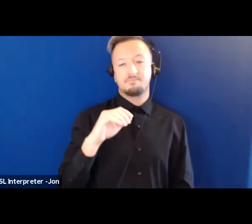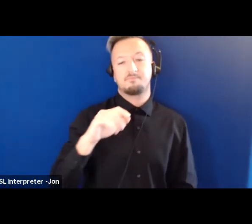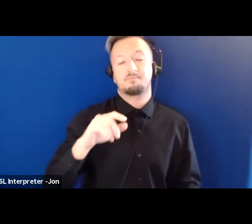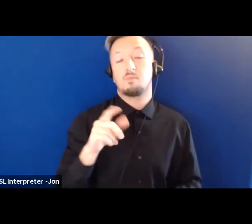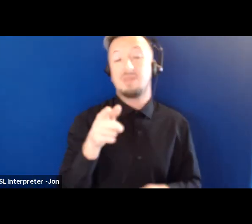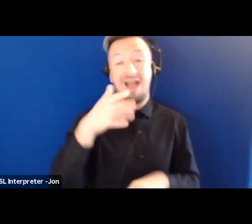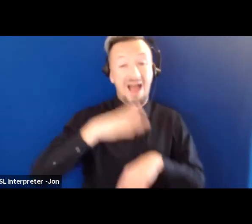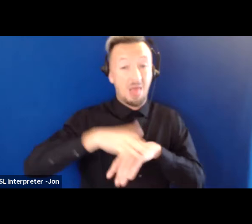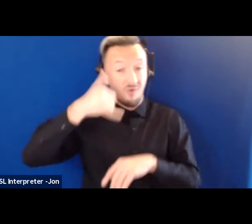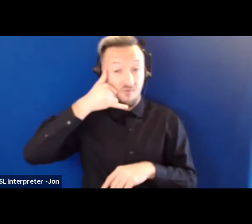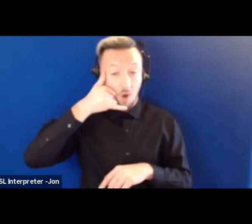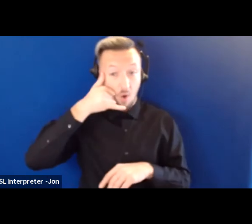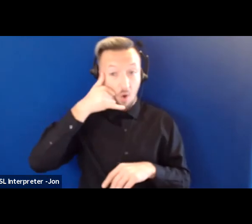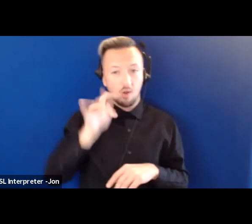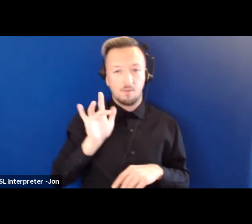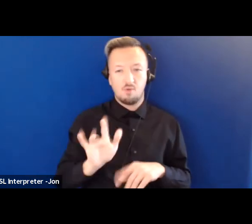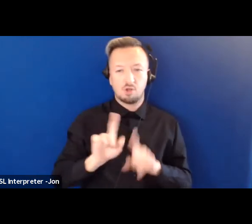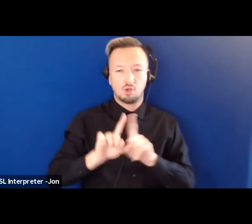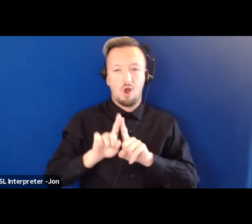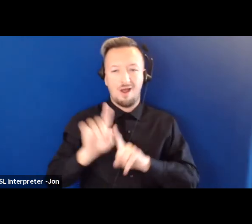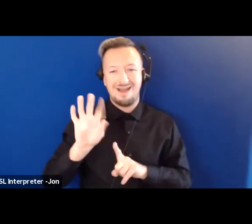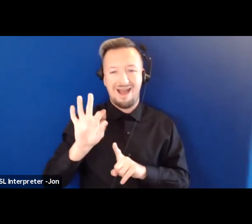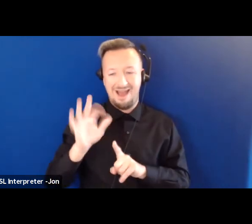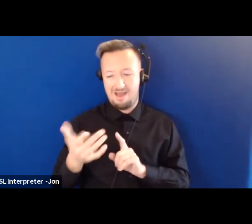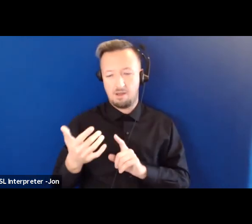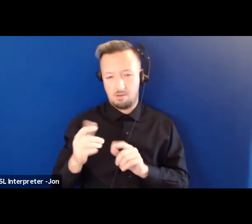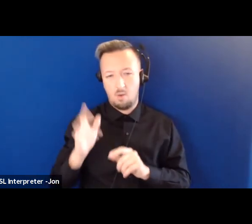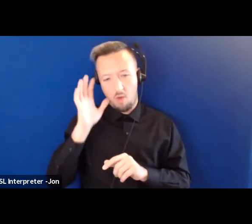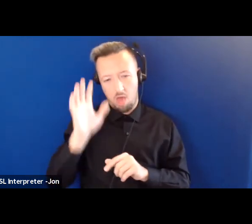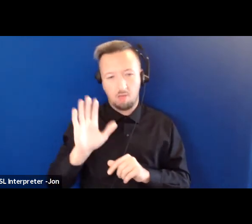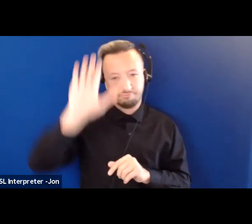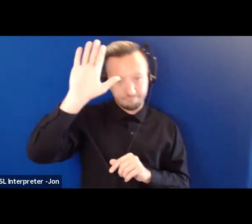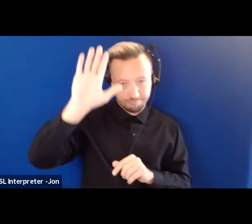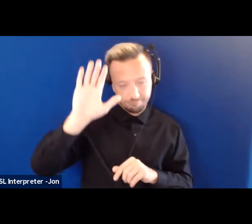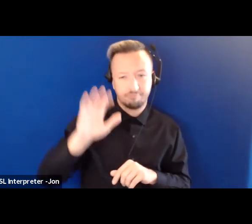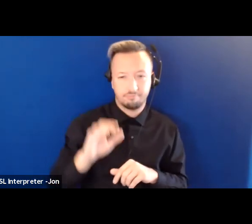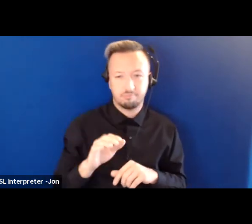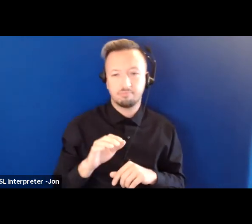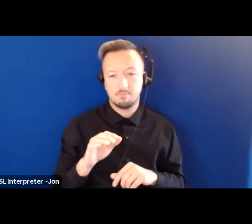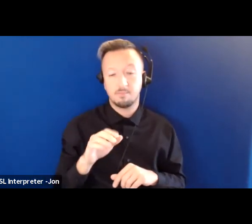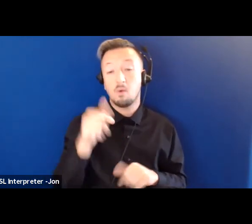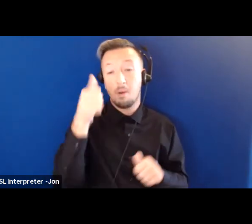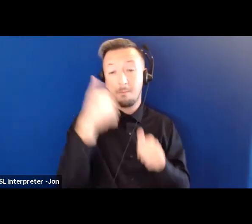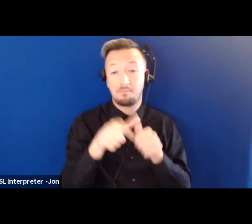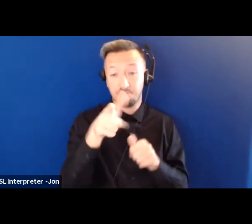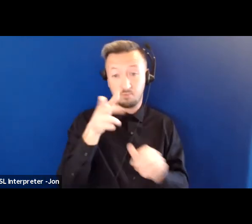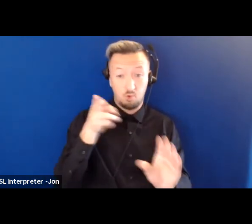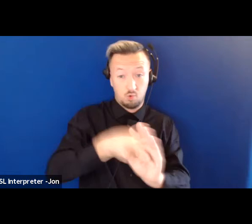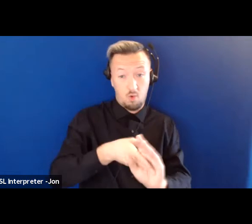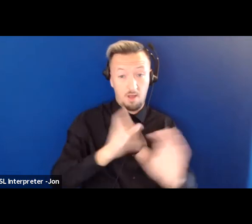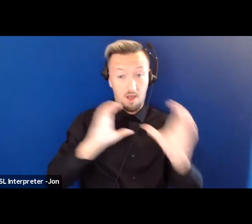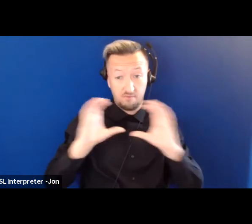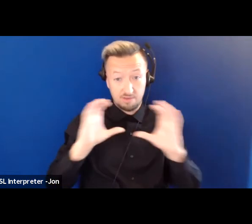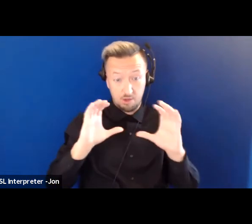keypad to raise your hand. We will then let you know when to unmute you. Remember, if you join into the